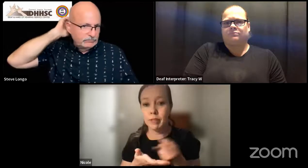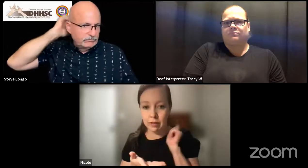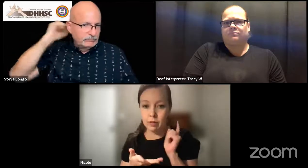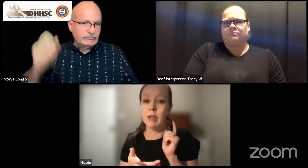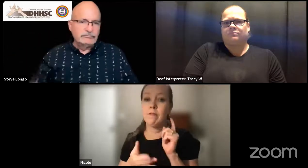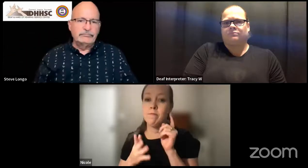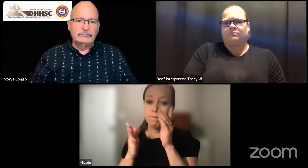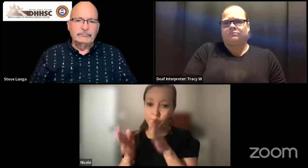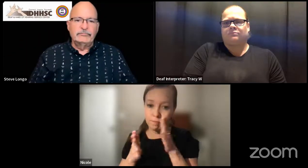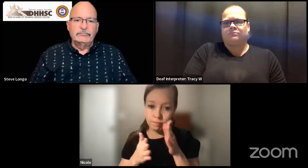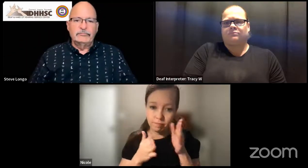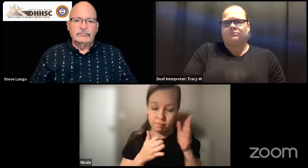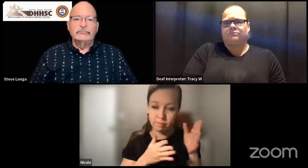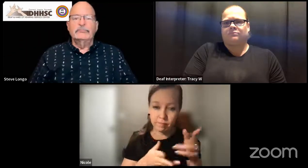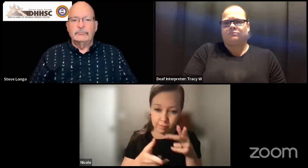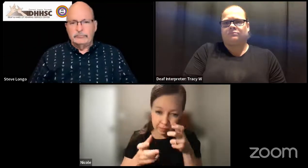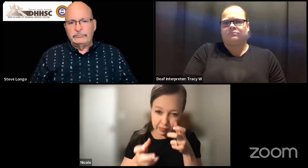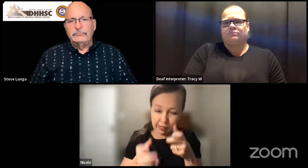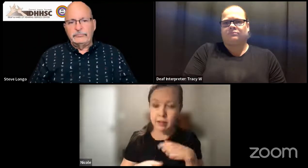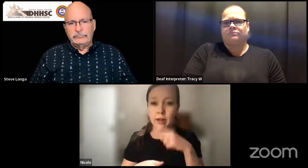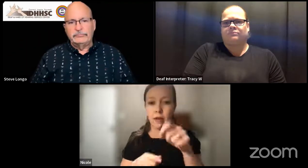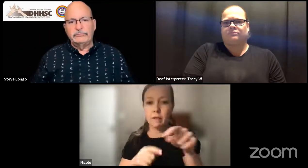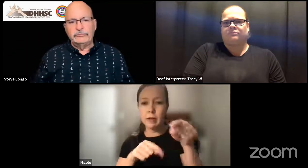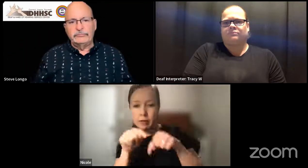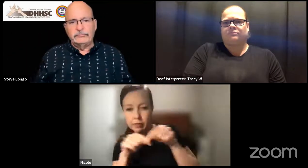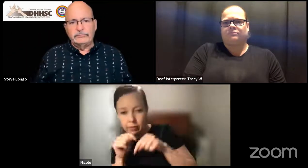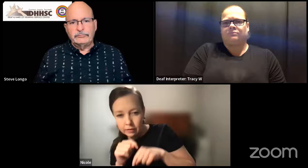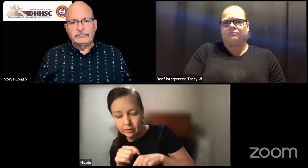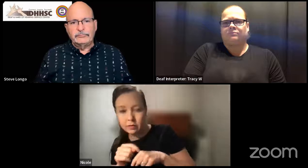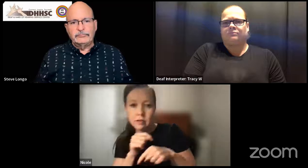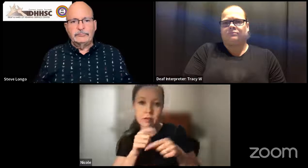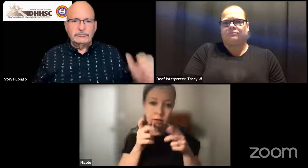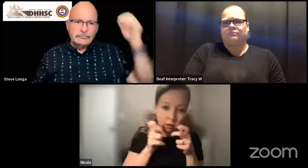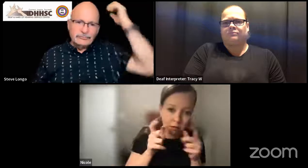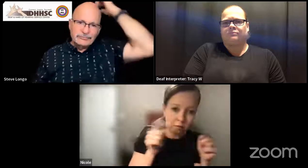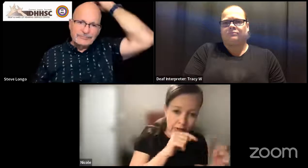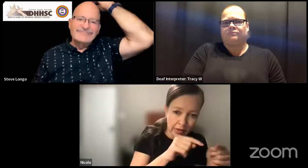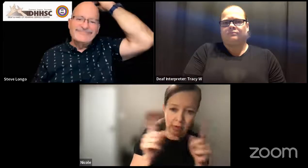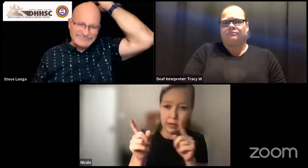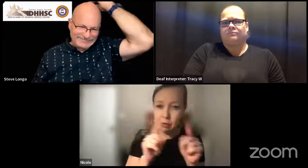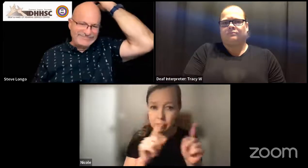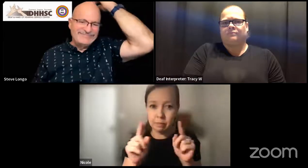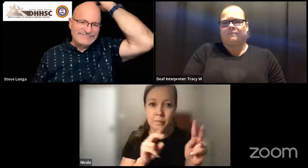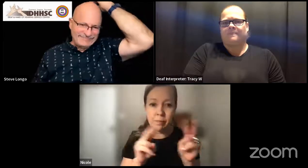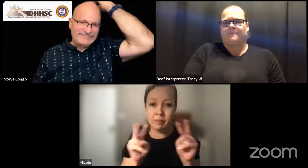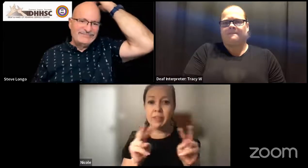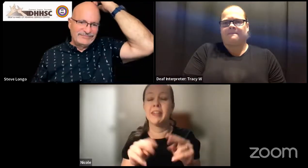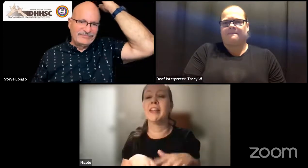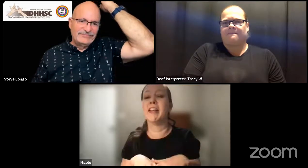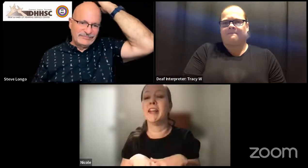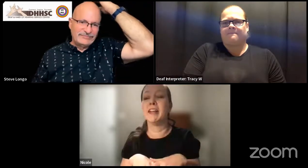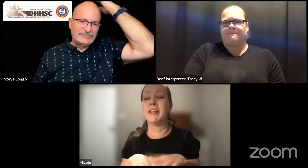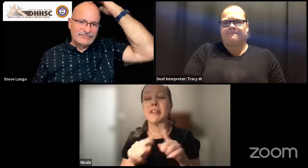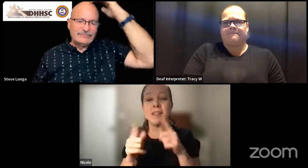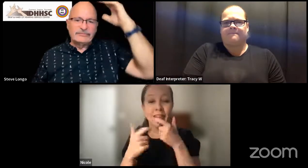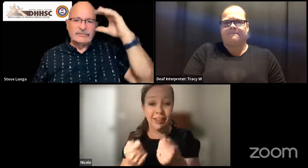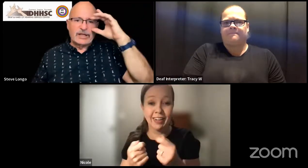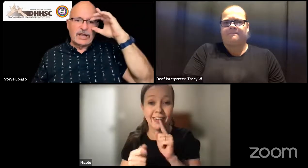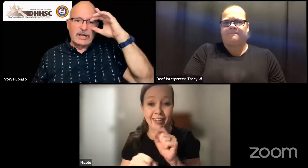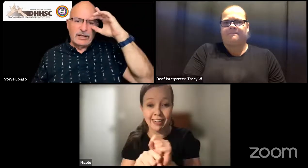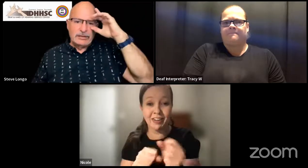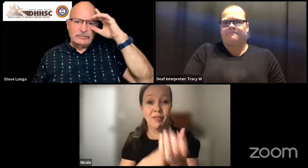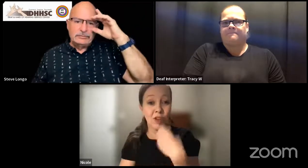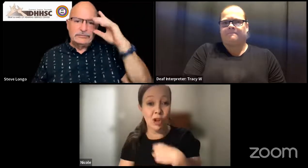that I am, I watched that video last week and had to rewind quite a few times, but watched the video in order to